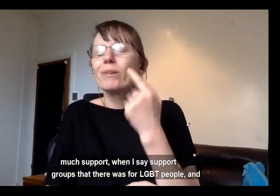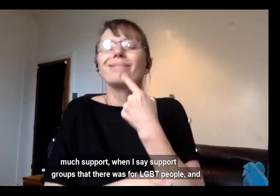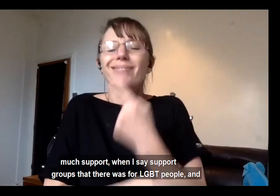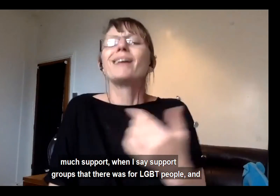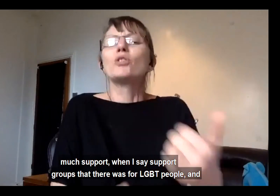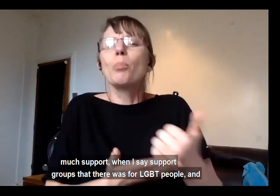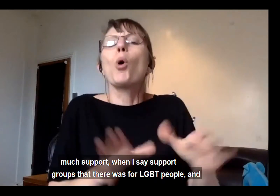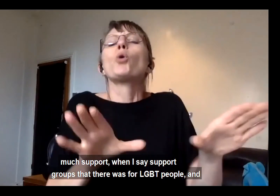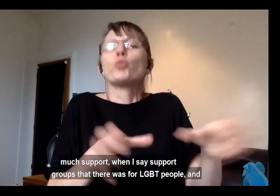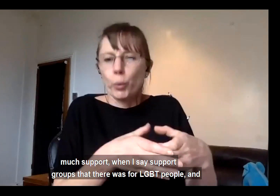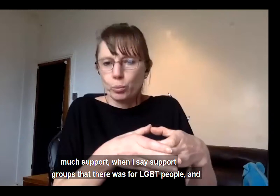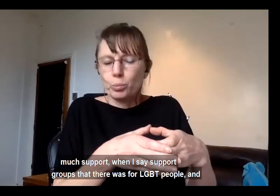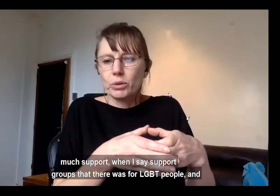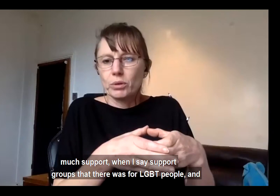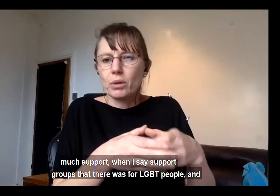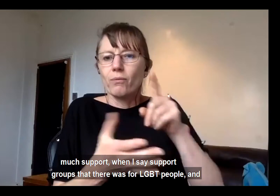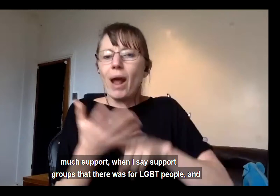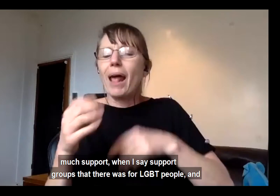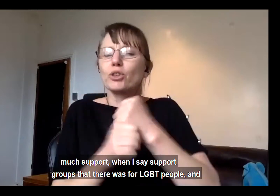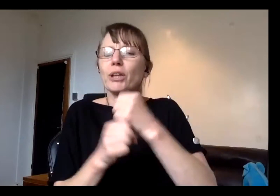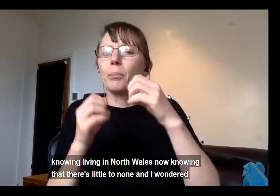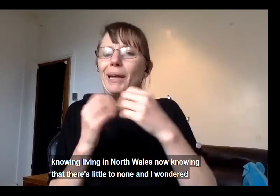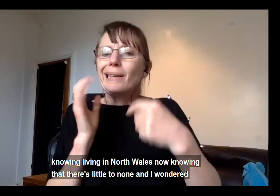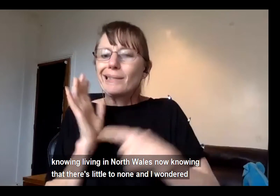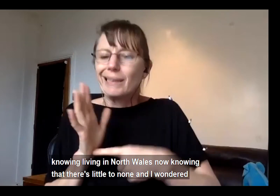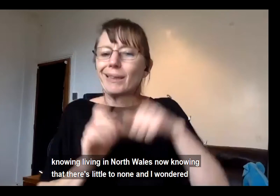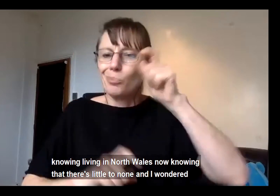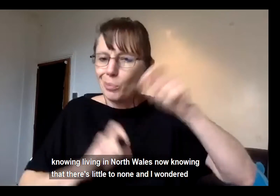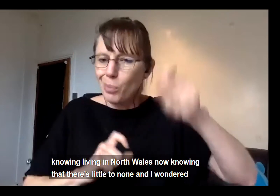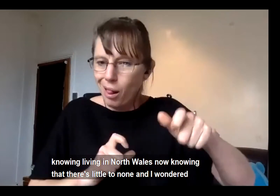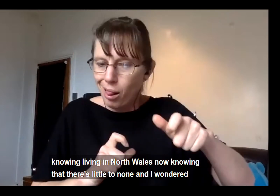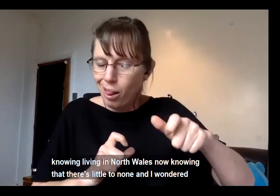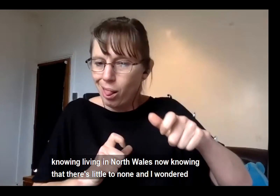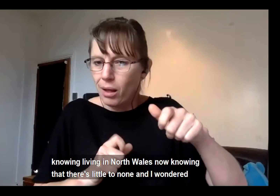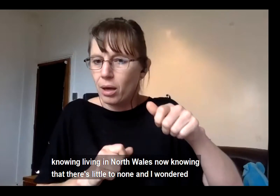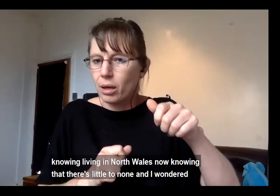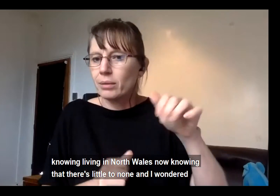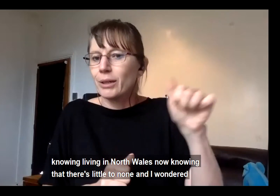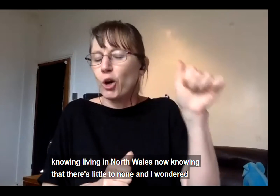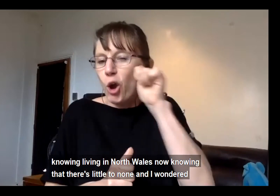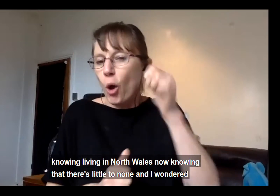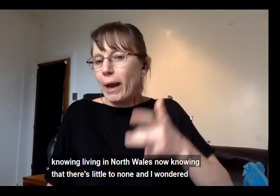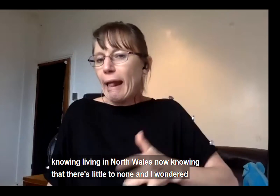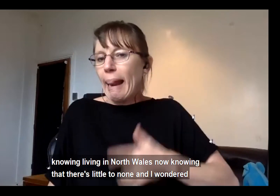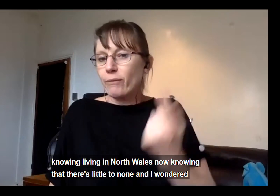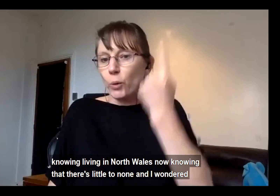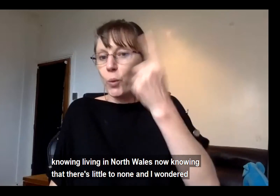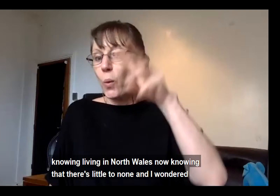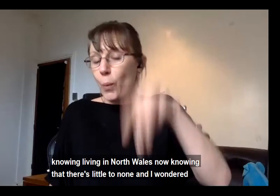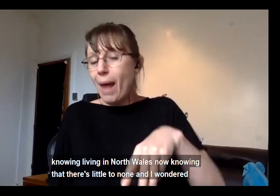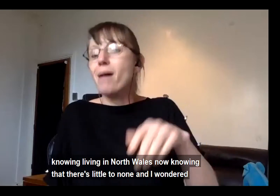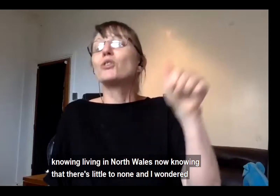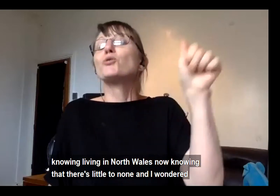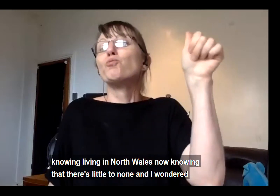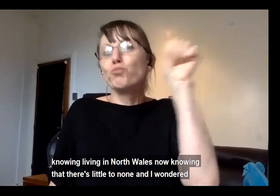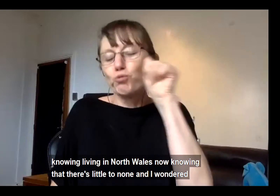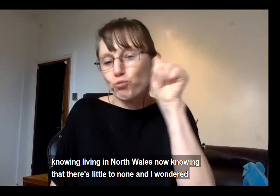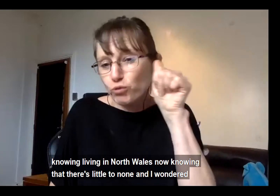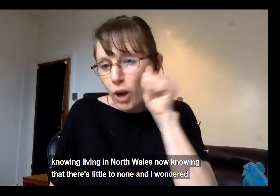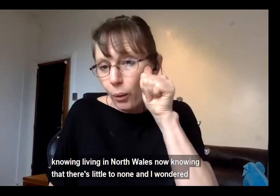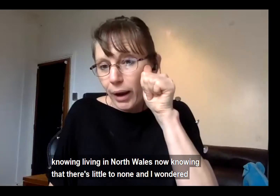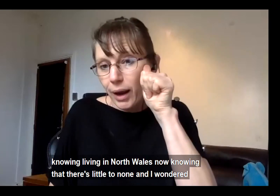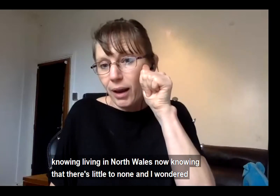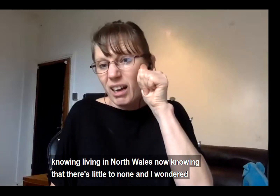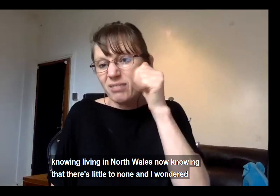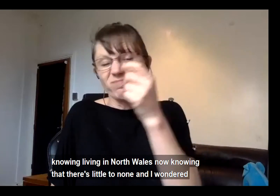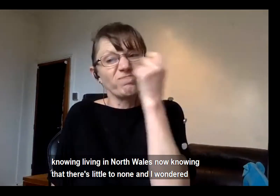support groups that there was for LGBT people, and living in North Wales now, knowing that there's little to